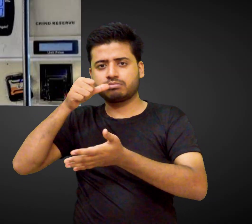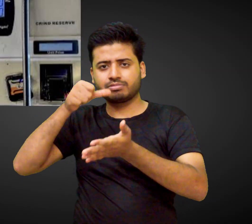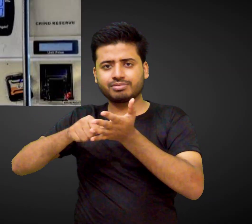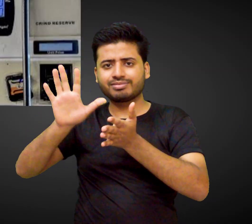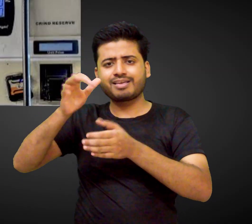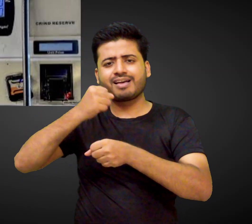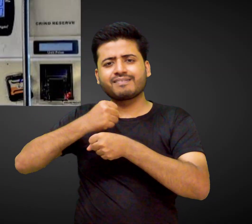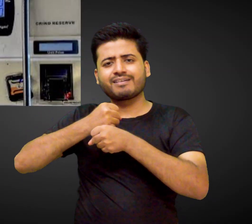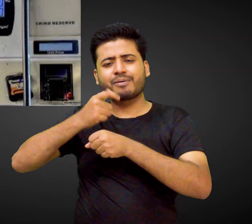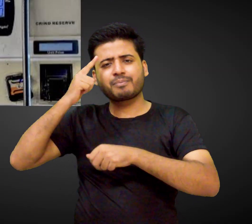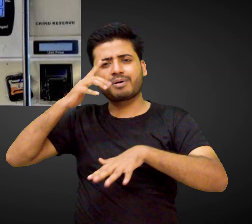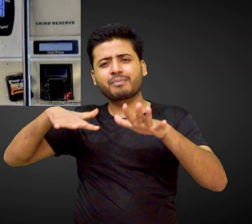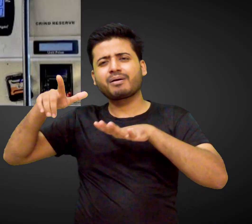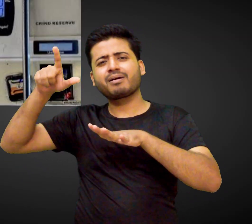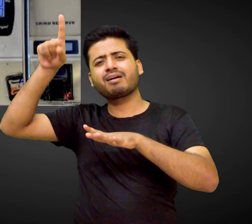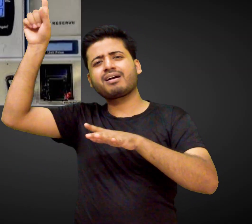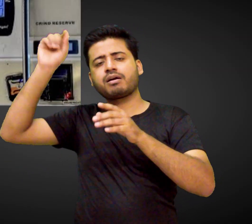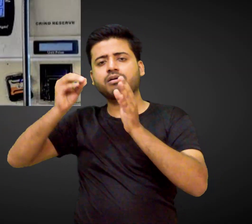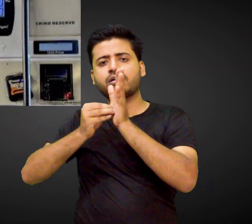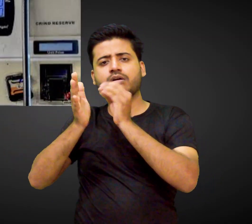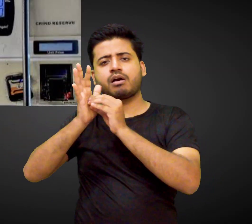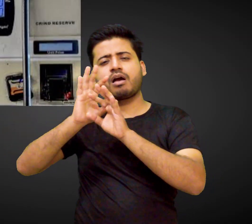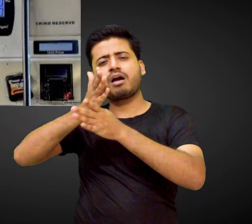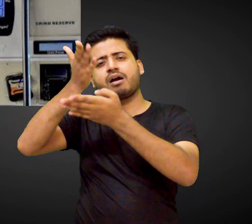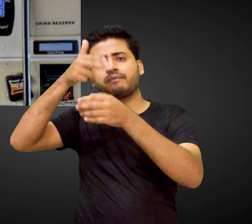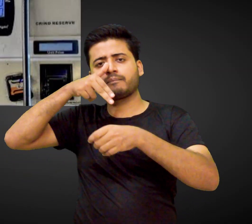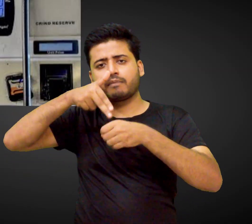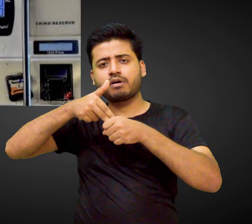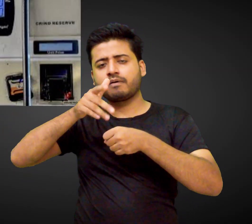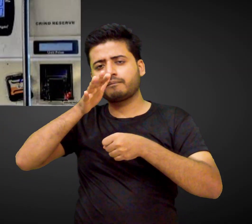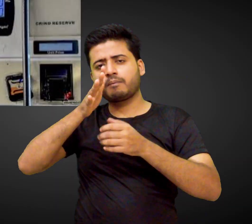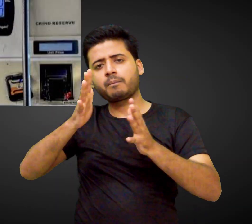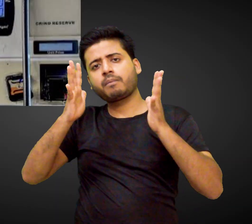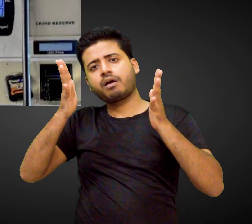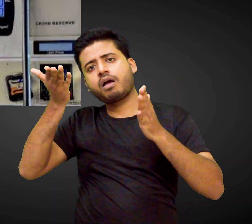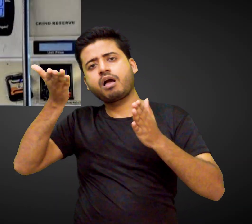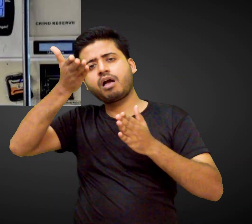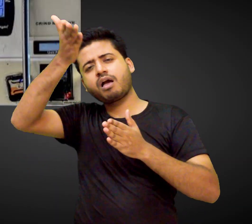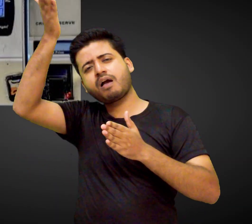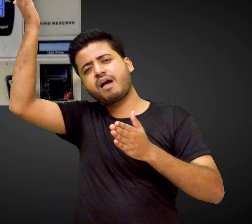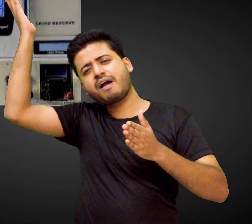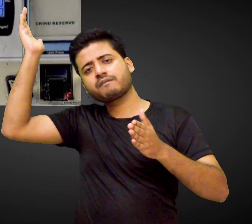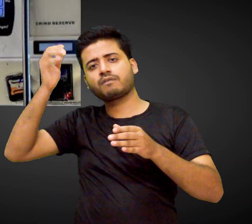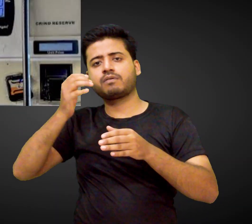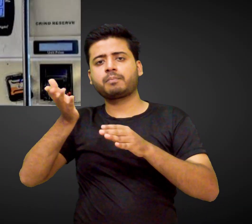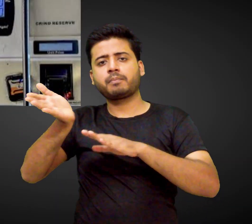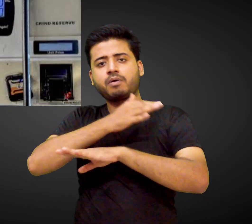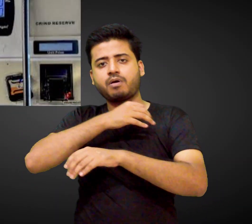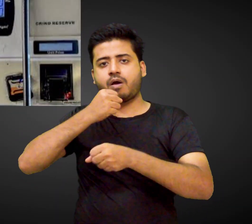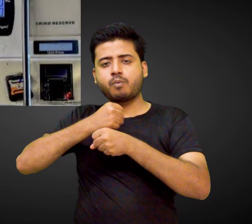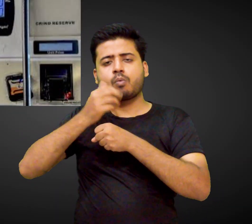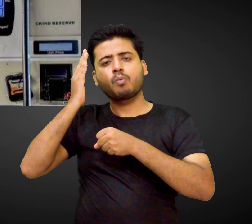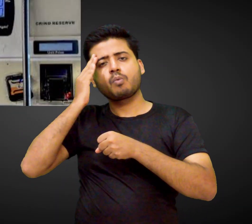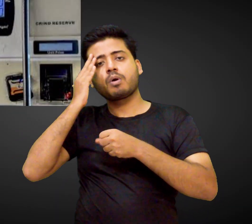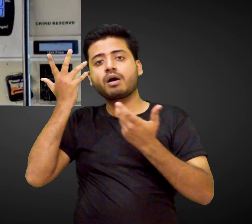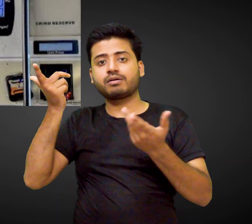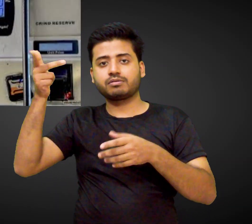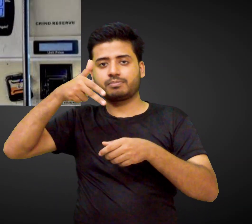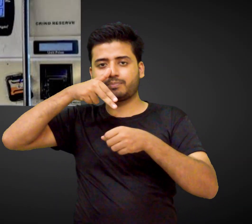routes. Combine multiple errands into a single, longer trip to avoid making several short, fuel-intensive trips. Use